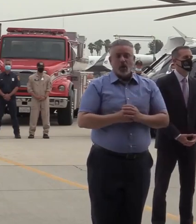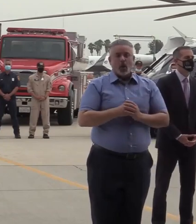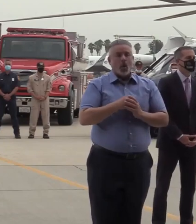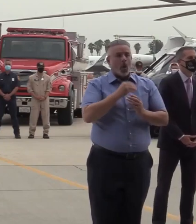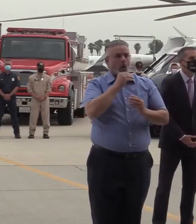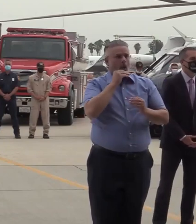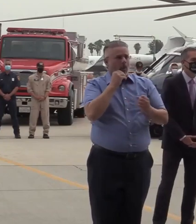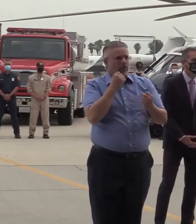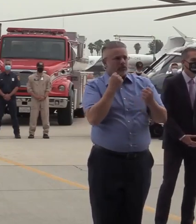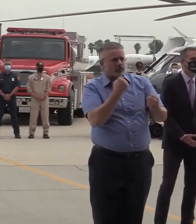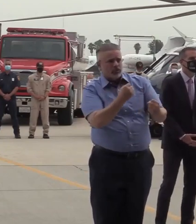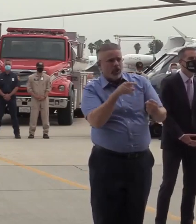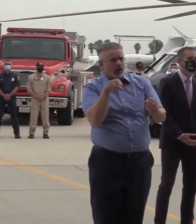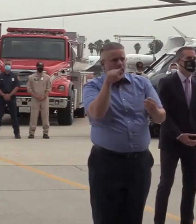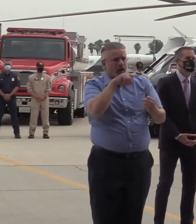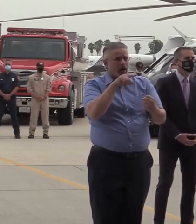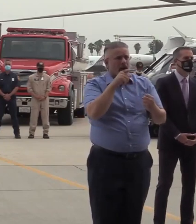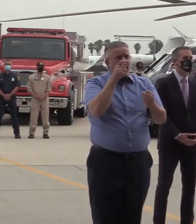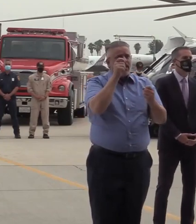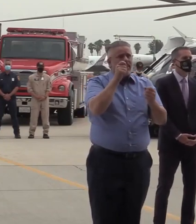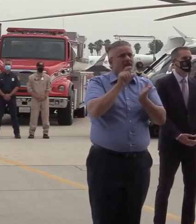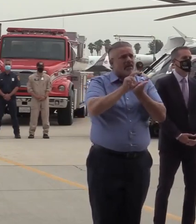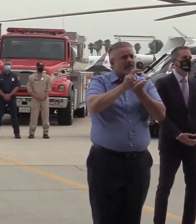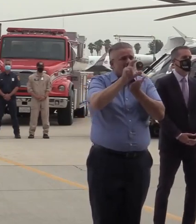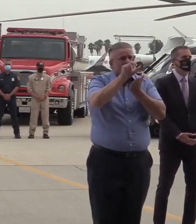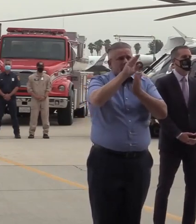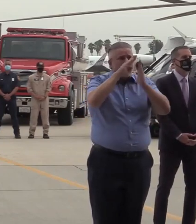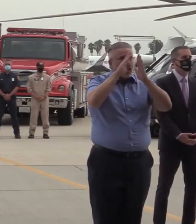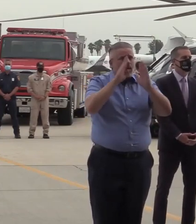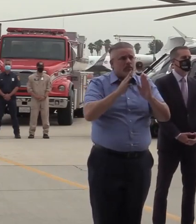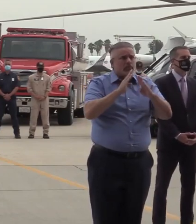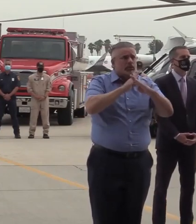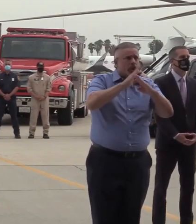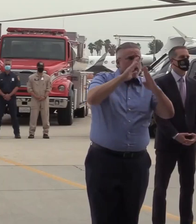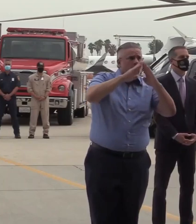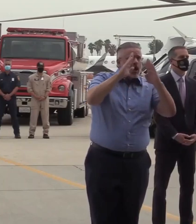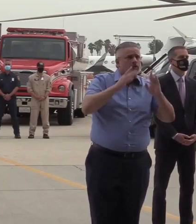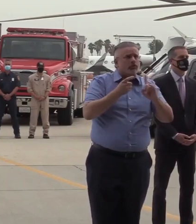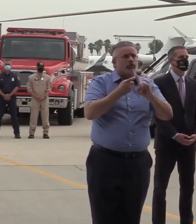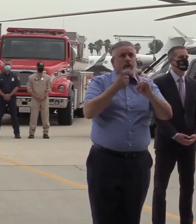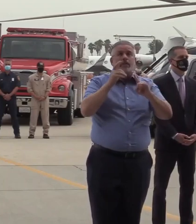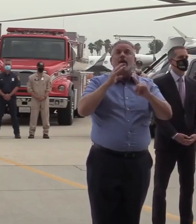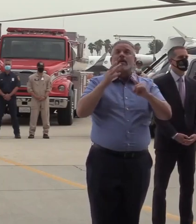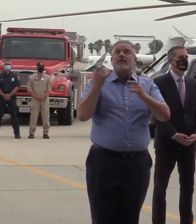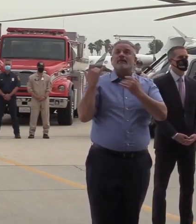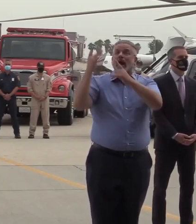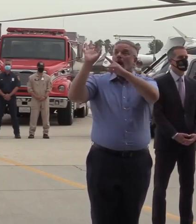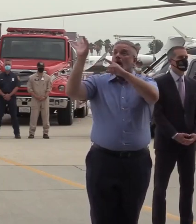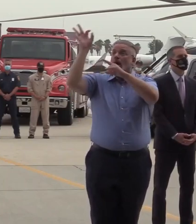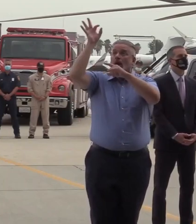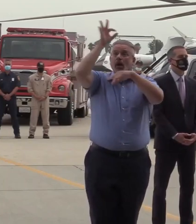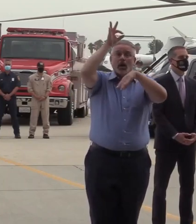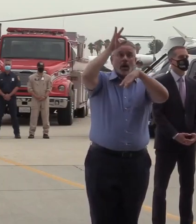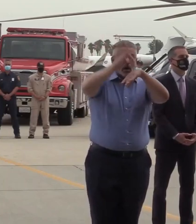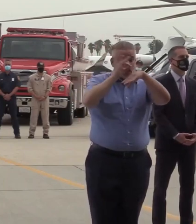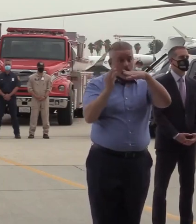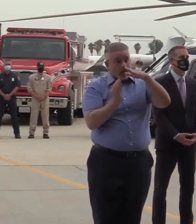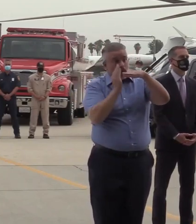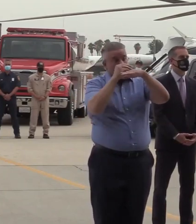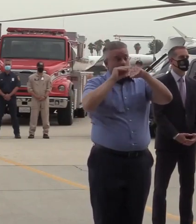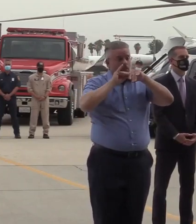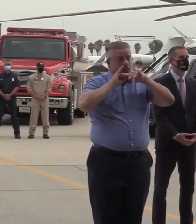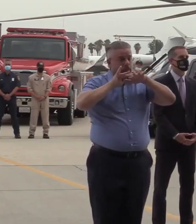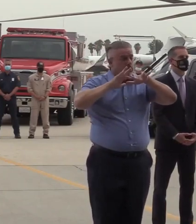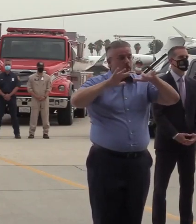hardening, making some of the small minimal investments that will protect your house from flying embers going into your attic space